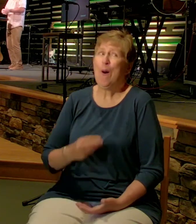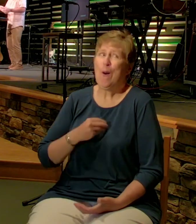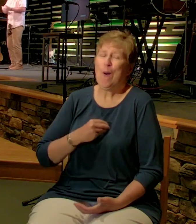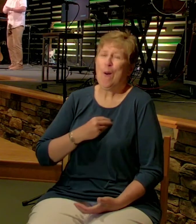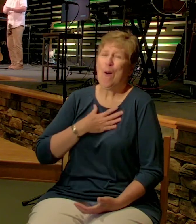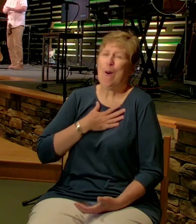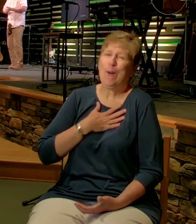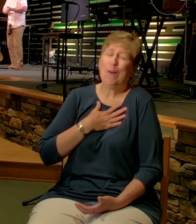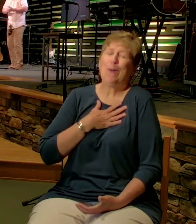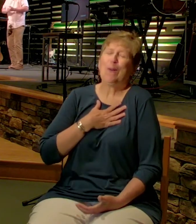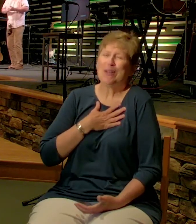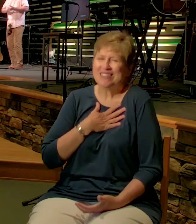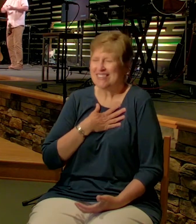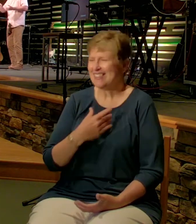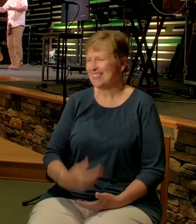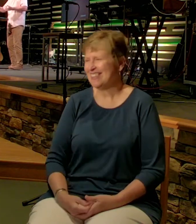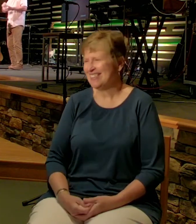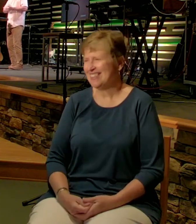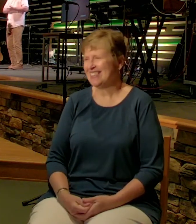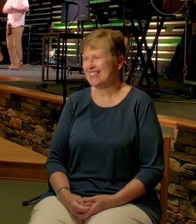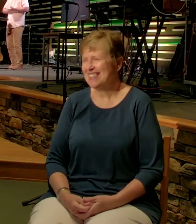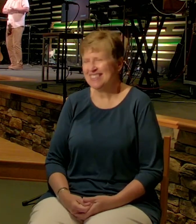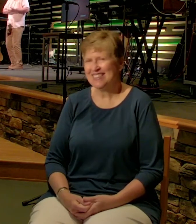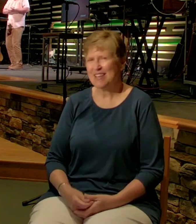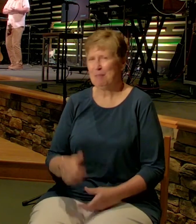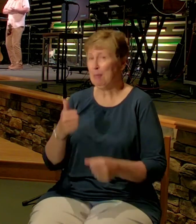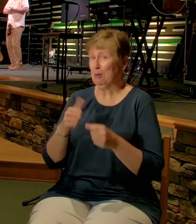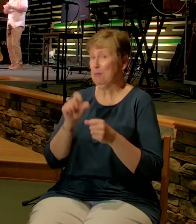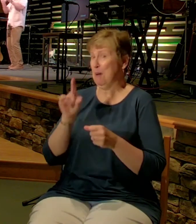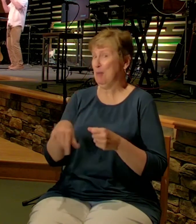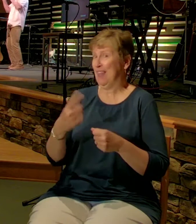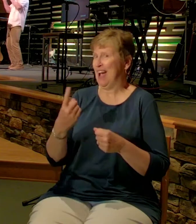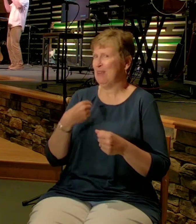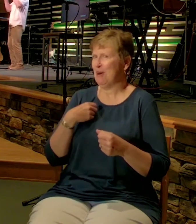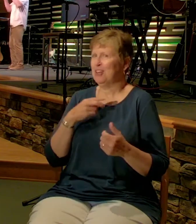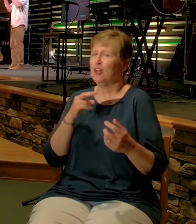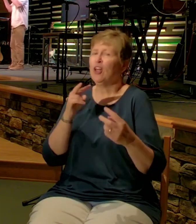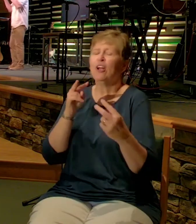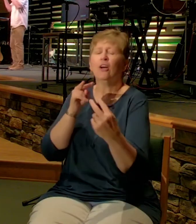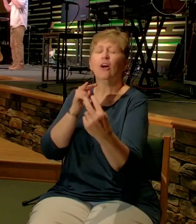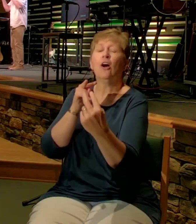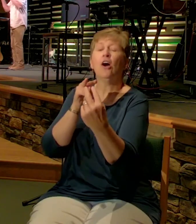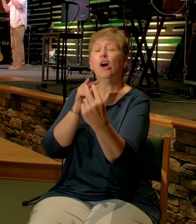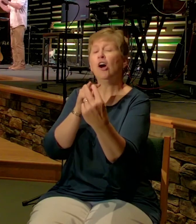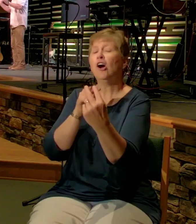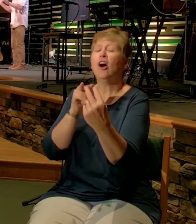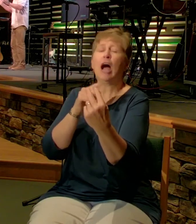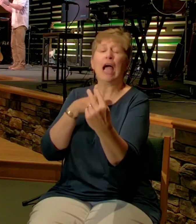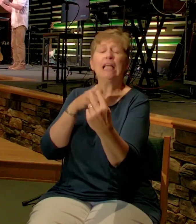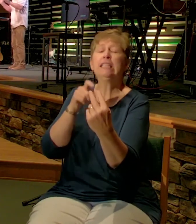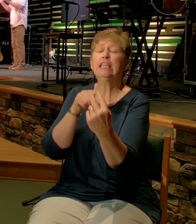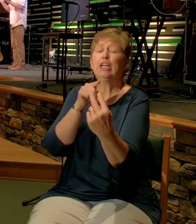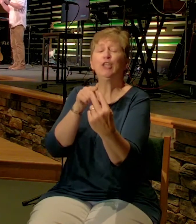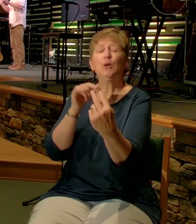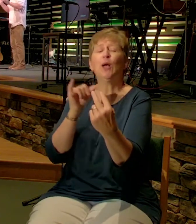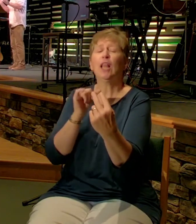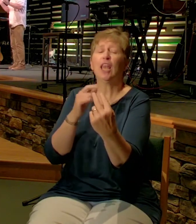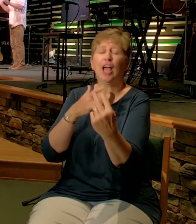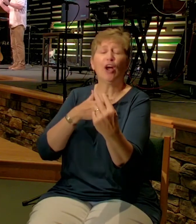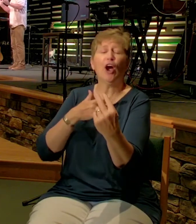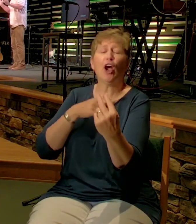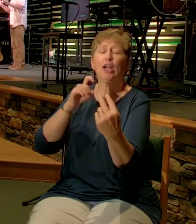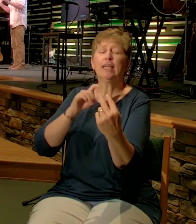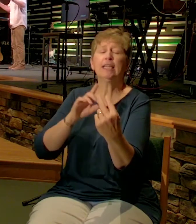guys. Okay, maybe you can even remember that one. You can look in her eyes and say, I need you like a heart needs a